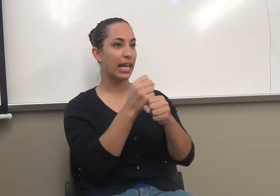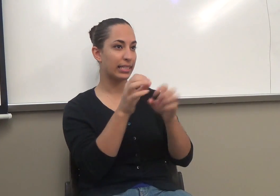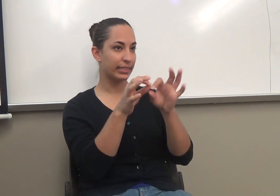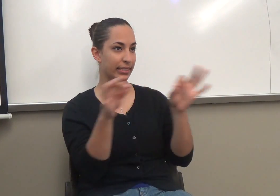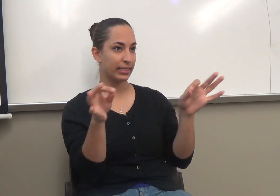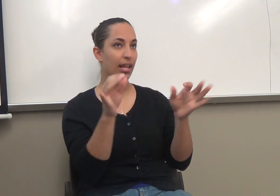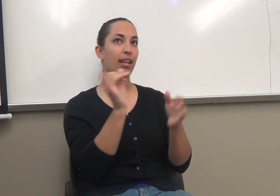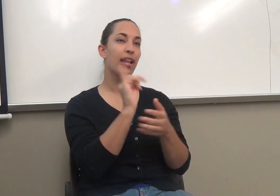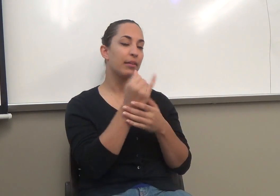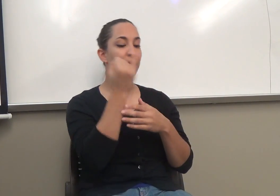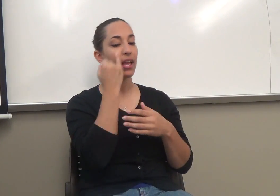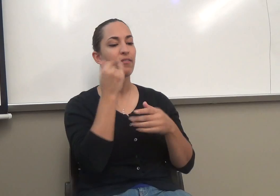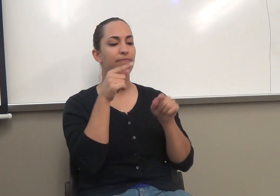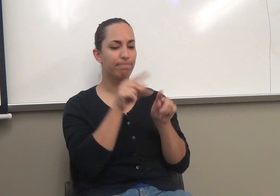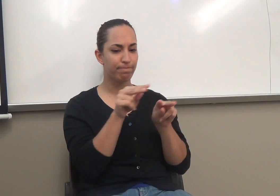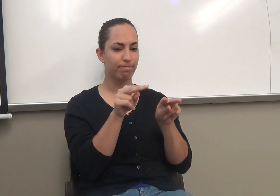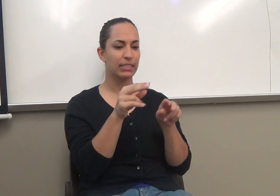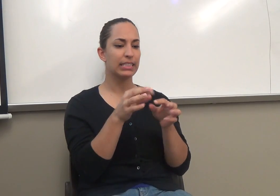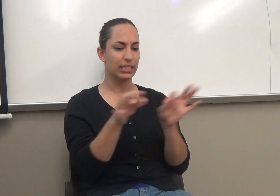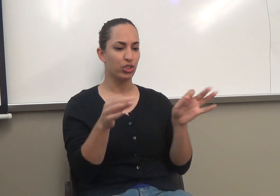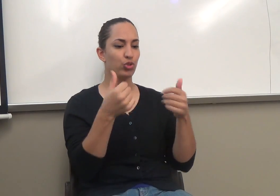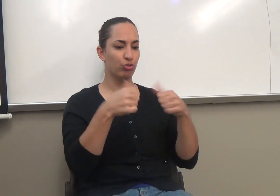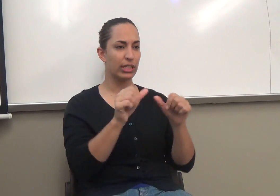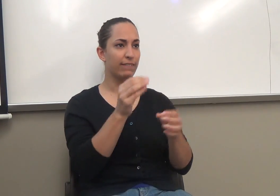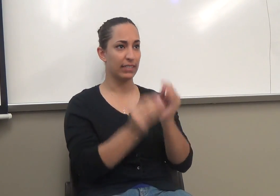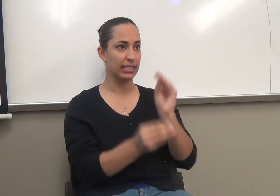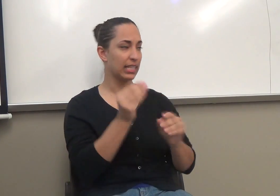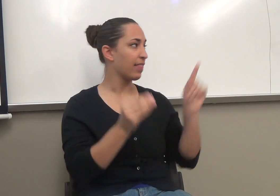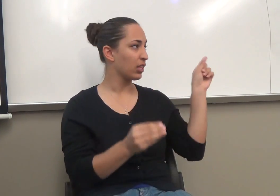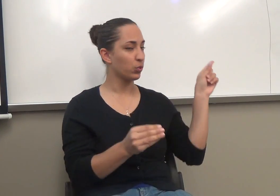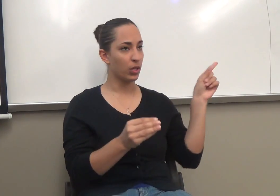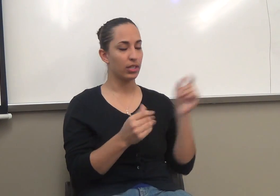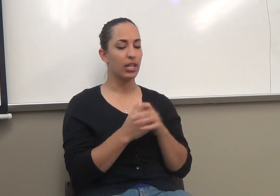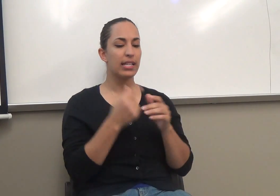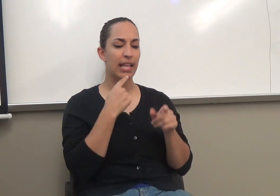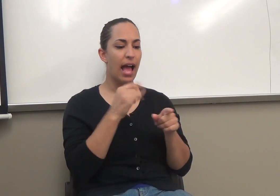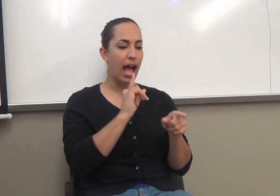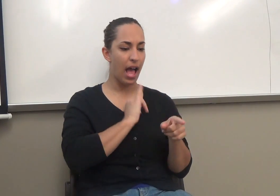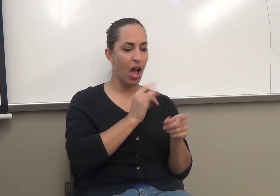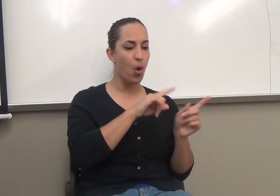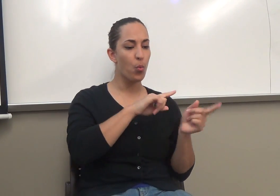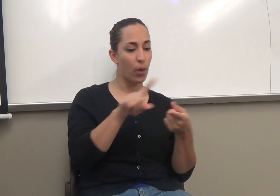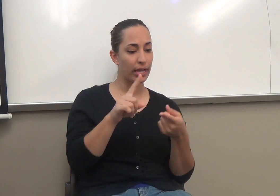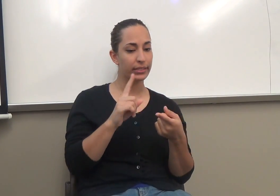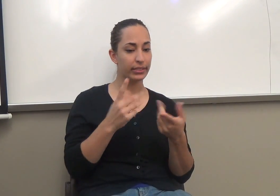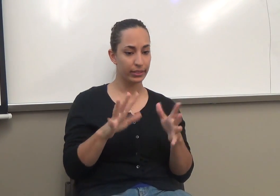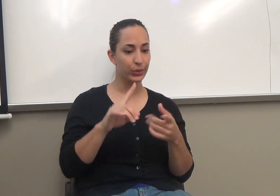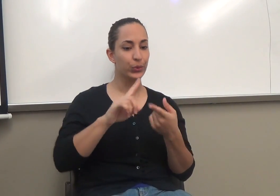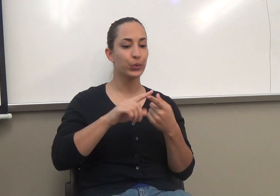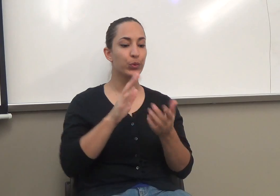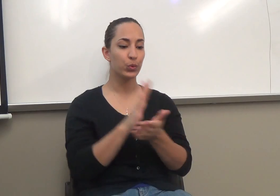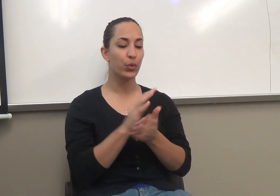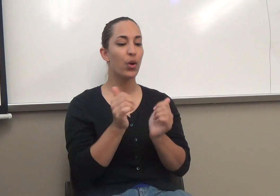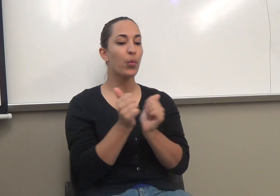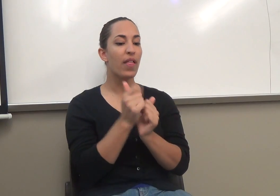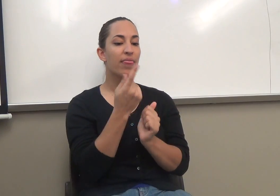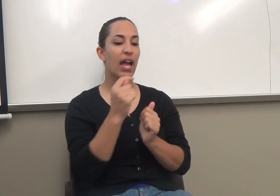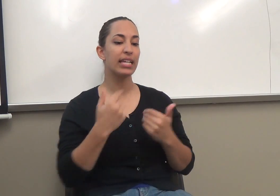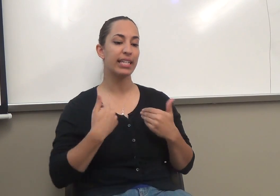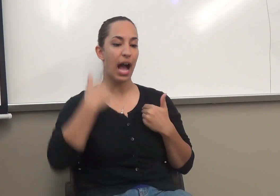fix this sentence, and we change it to, I went to school with the young man next door and